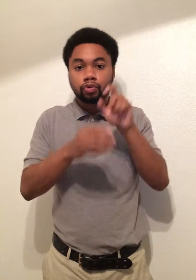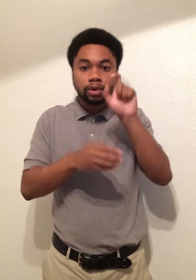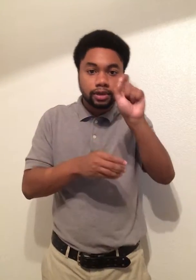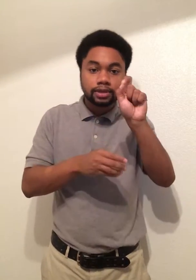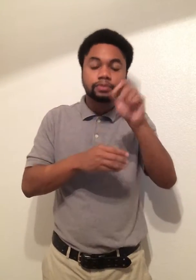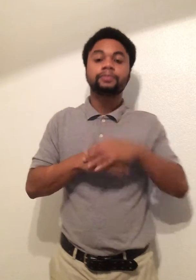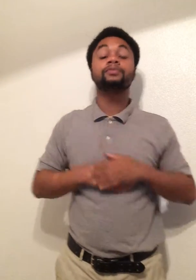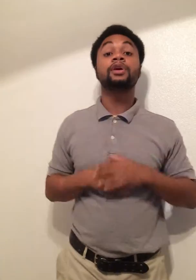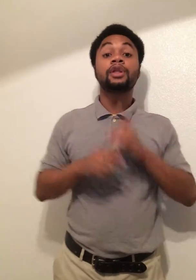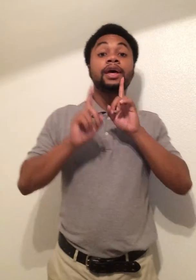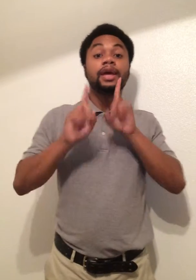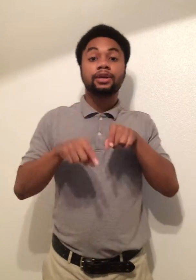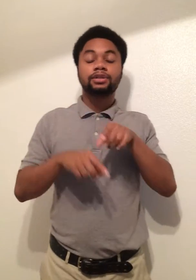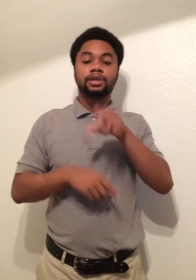0.